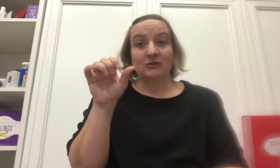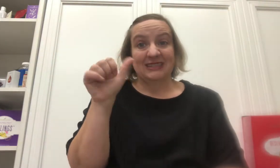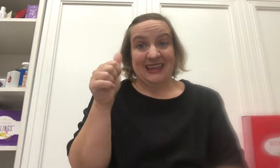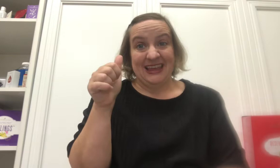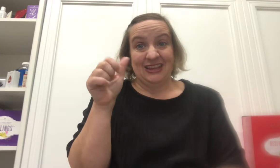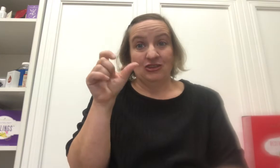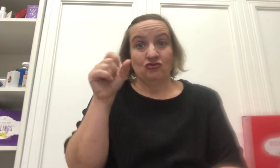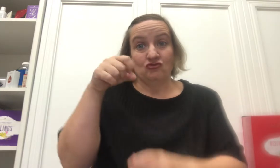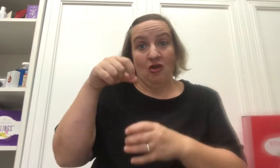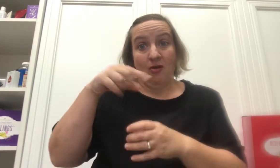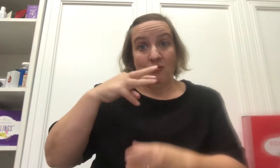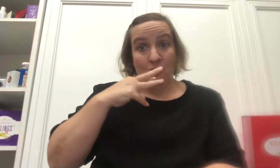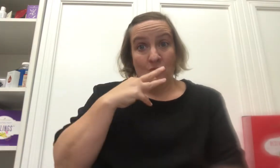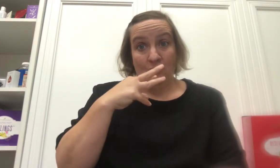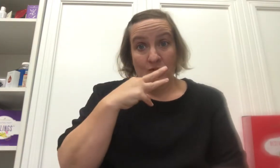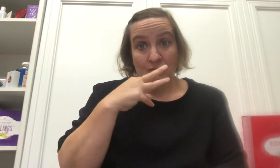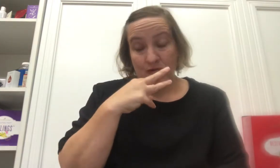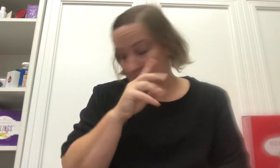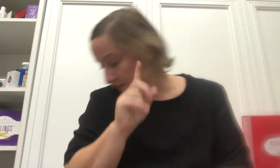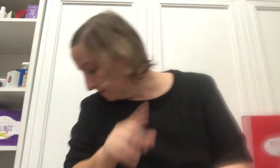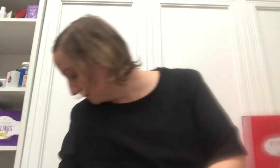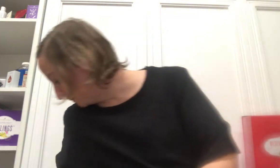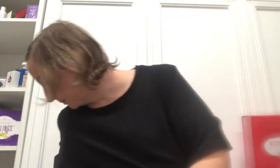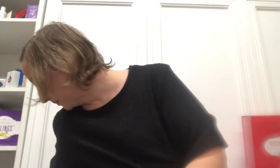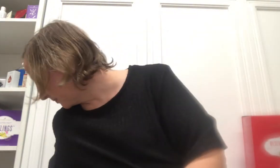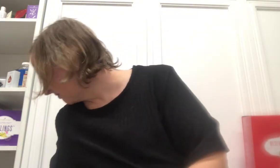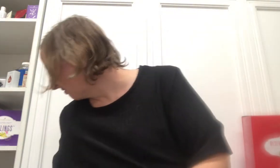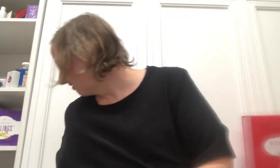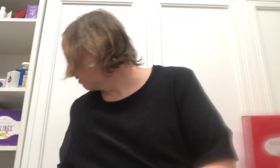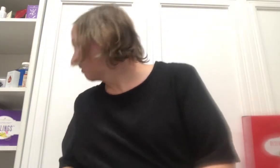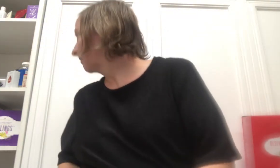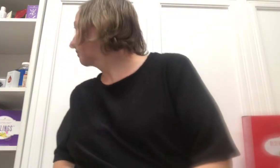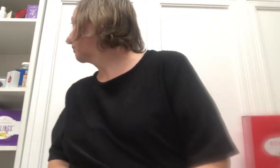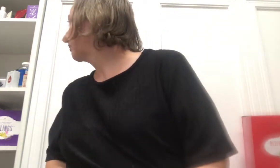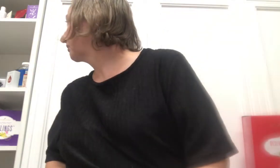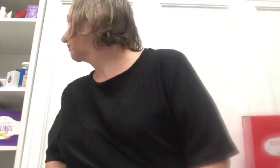And then you're going to add 8 to 10 drops of oil to your water.